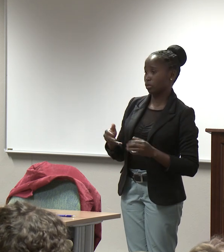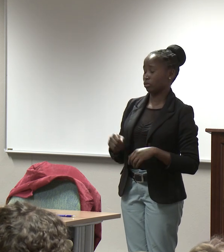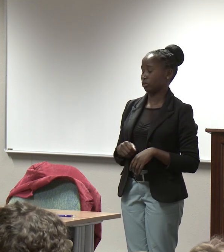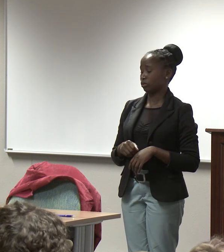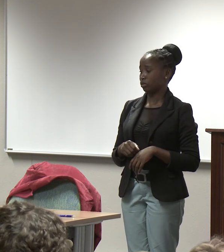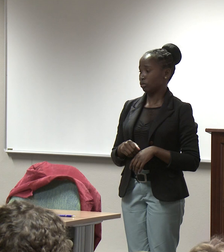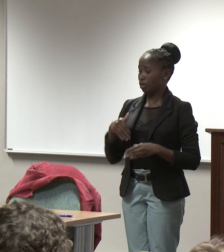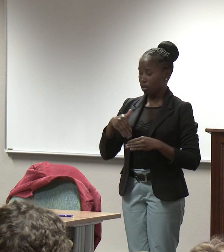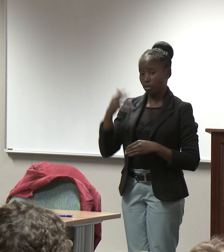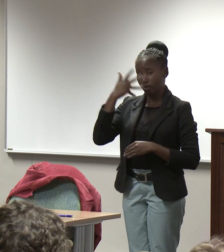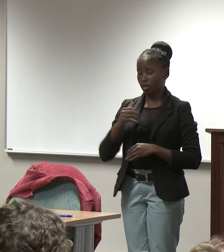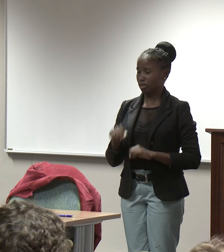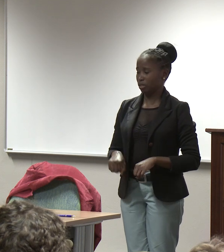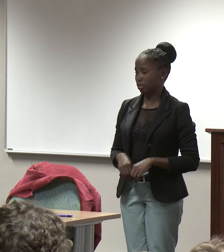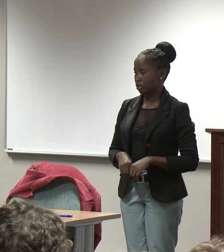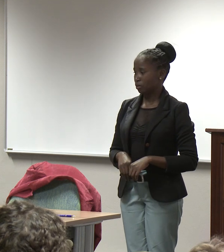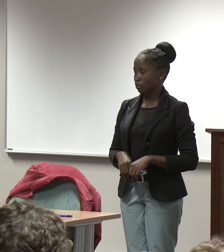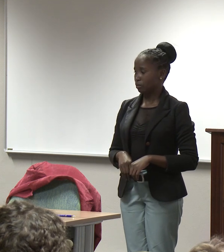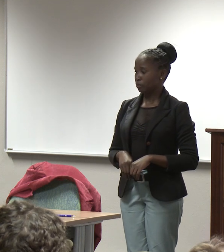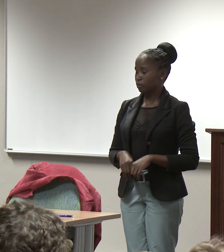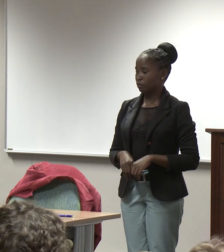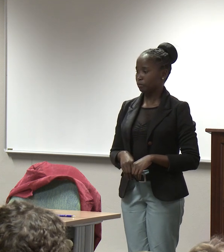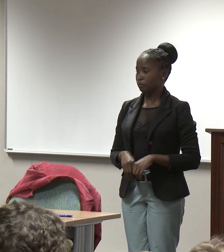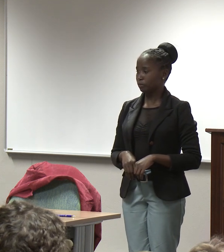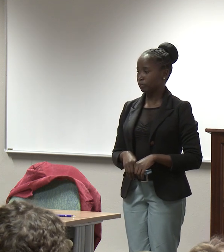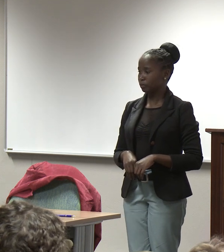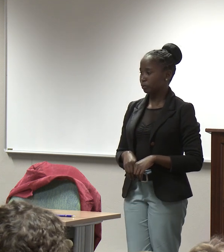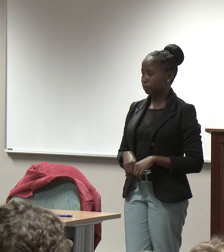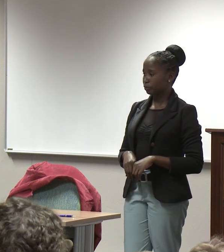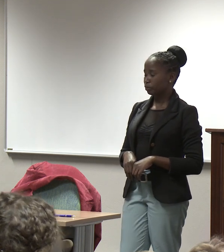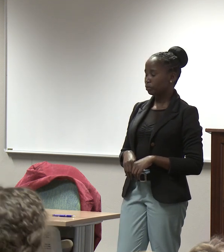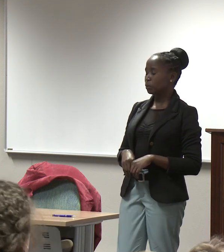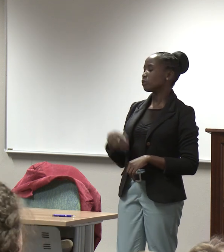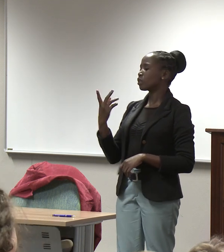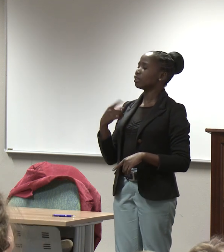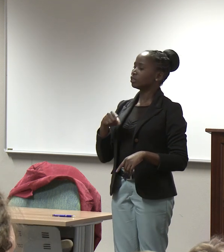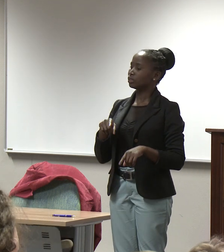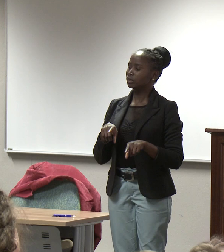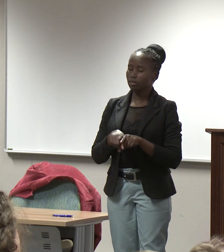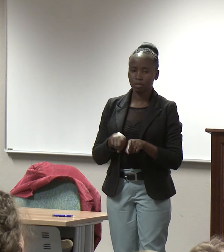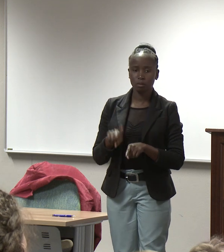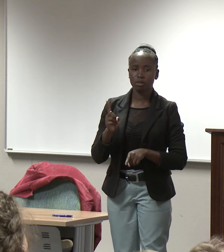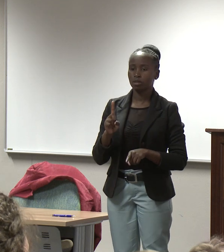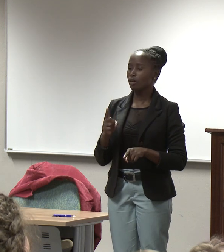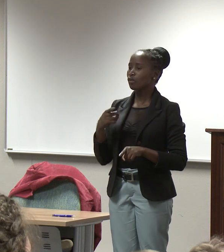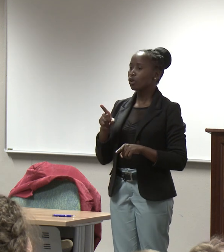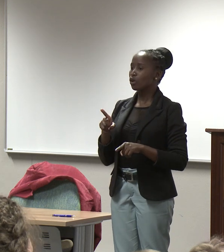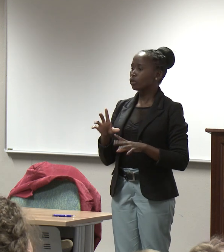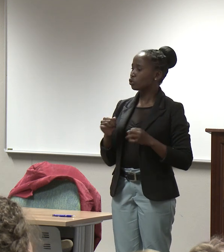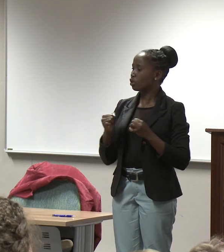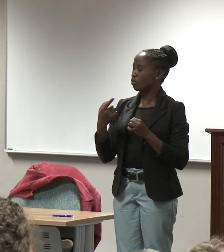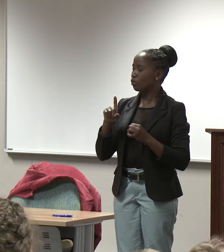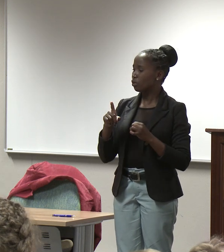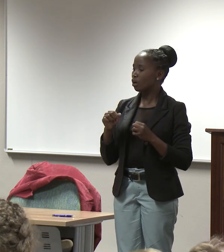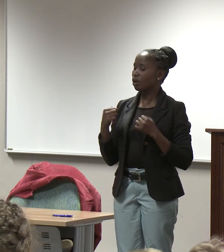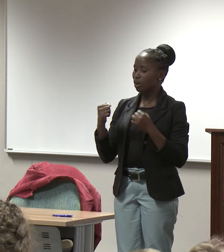in Africa. Because he said in many meetings, in Cape Verde Islands, for instance, in the training of cubs, let's see what